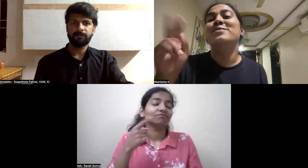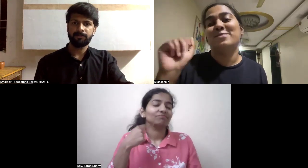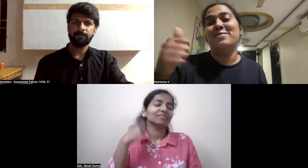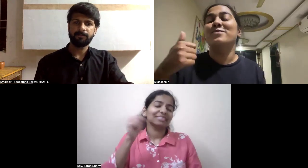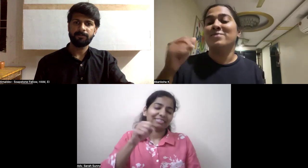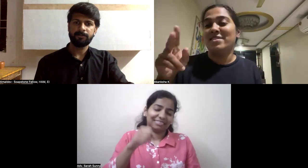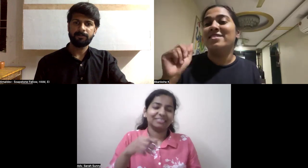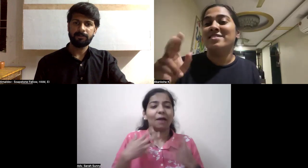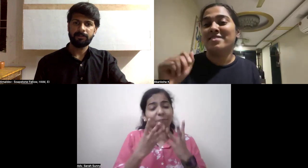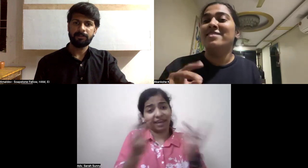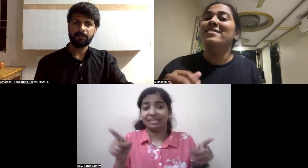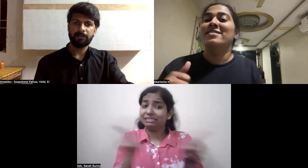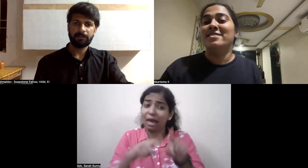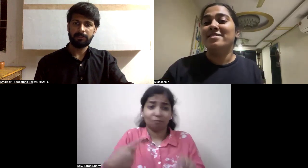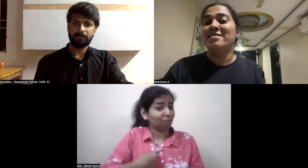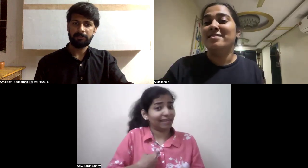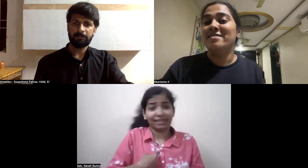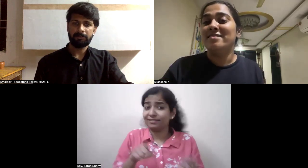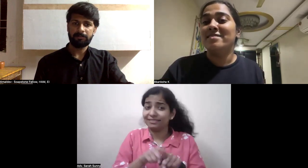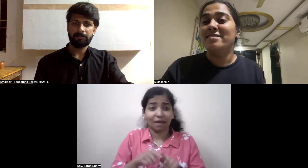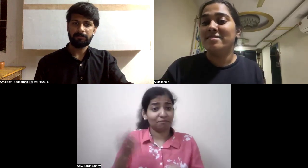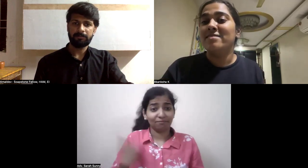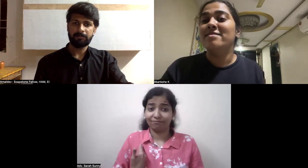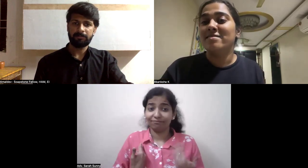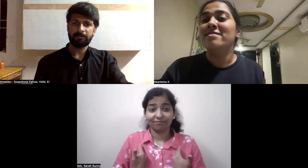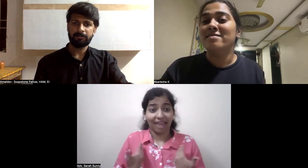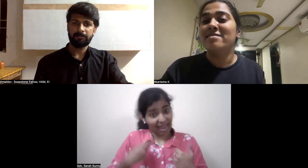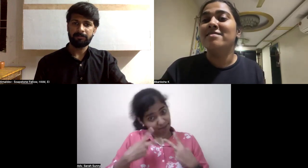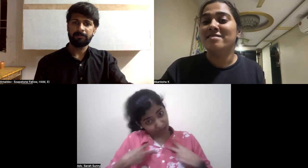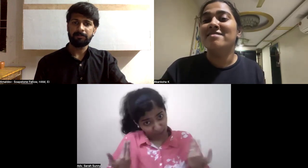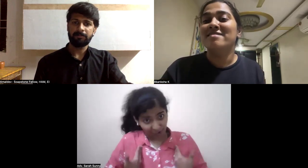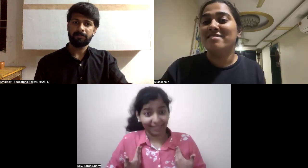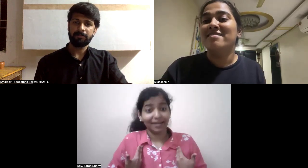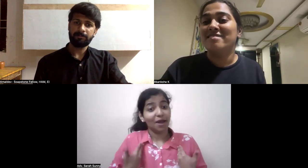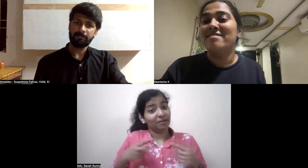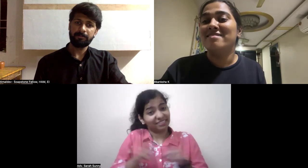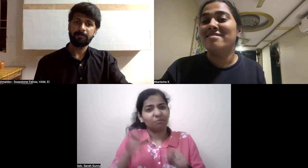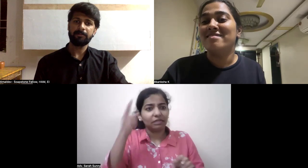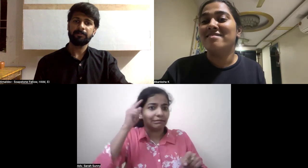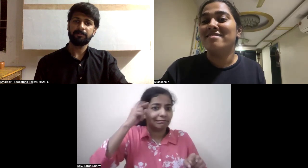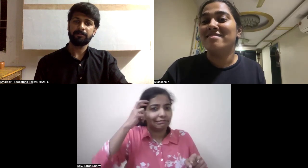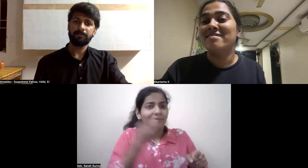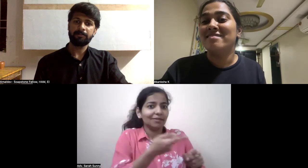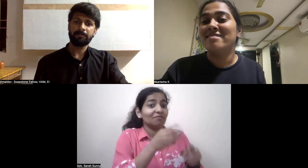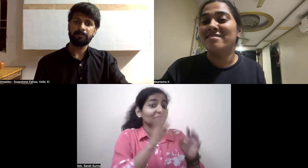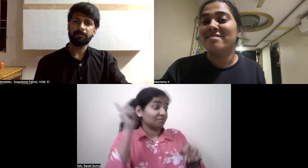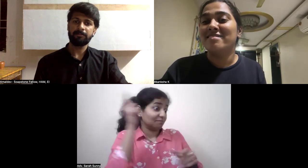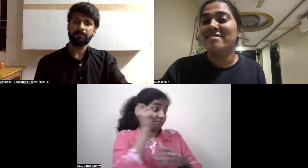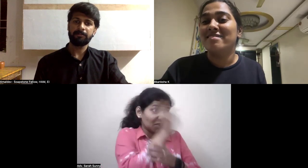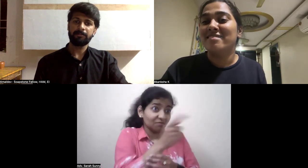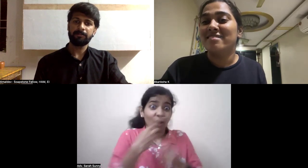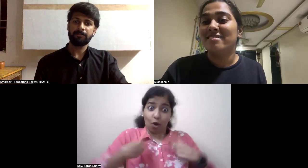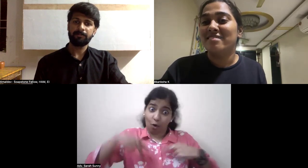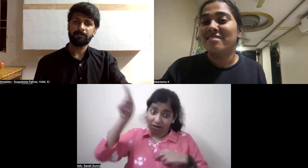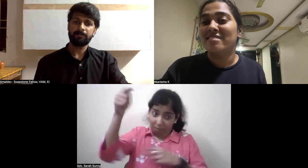So yeah, I think we can, yes, there's this situation has arisen for many